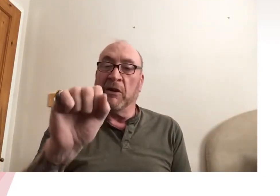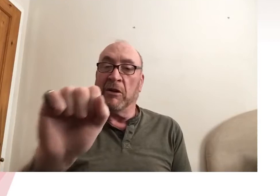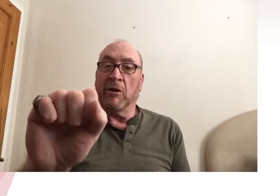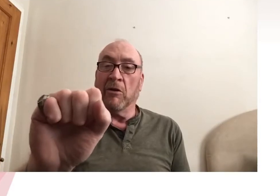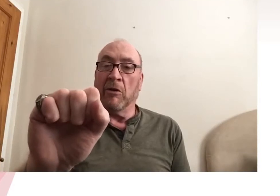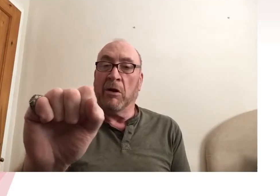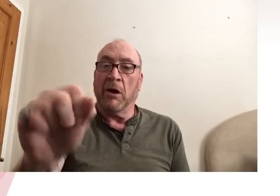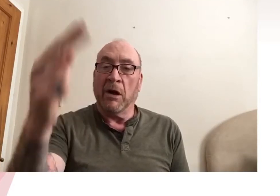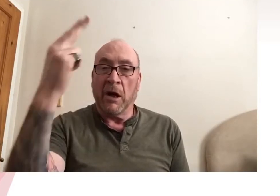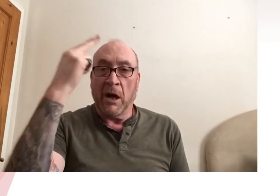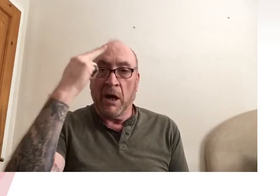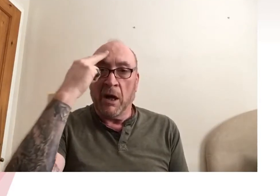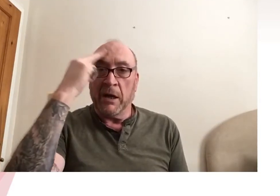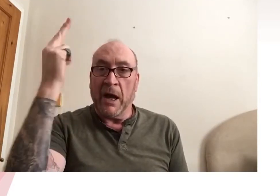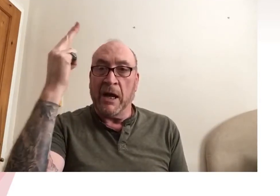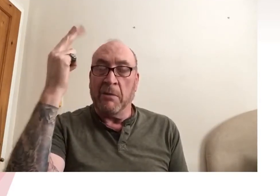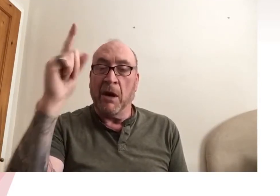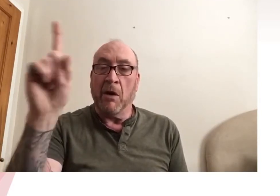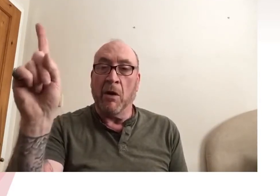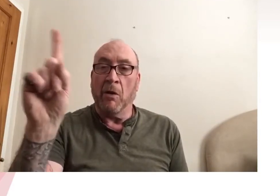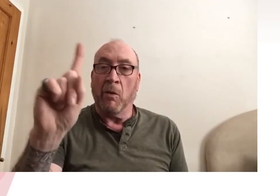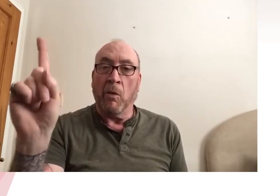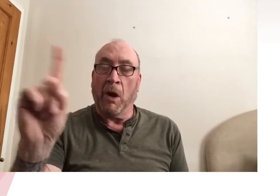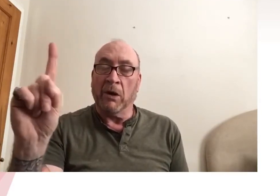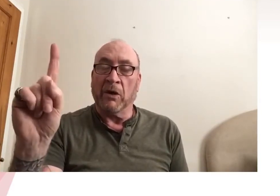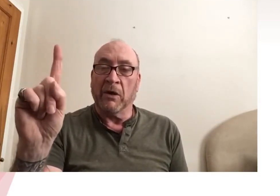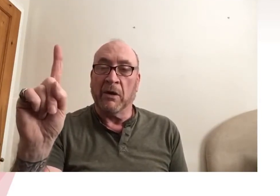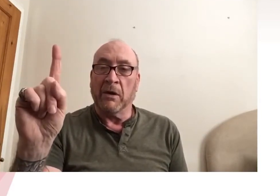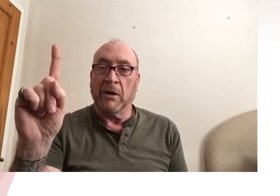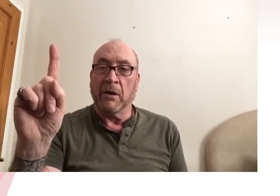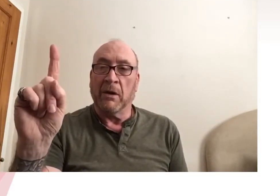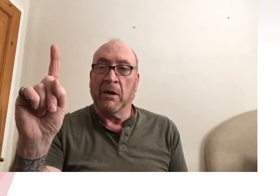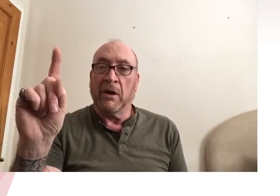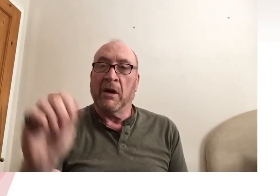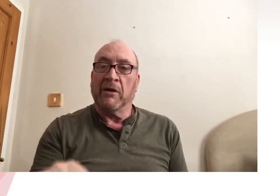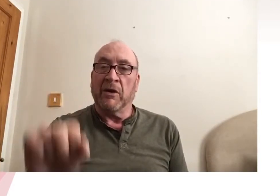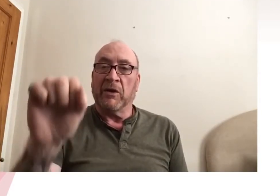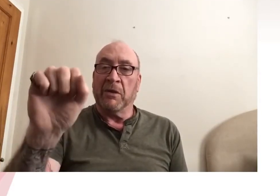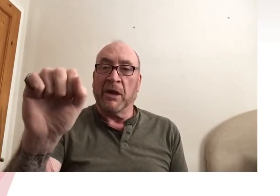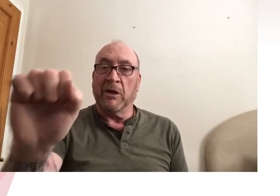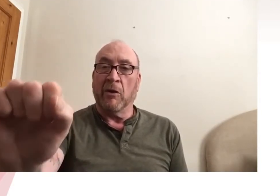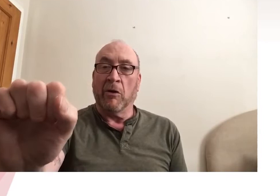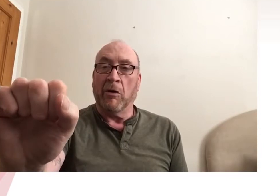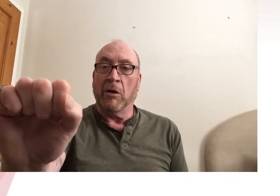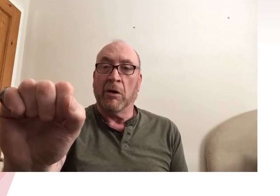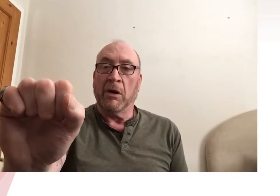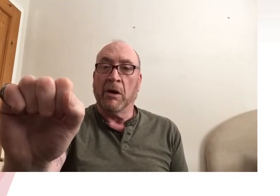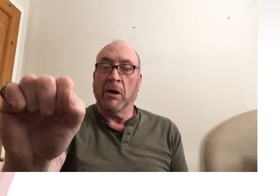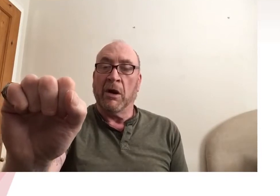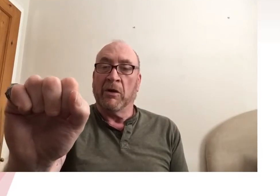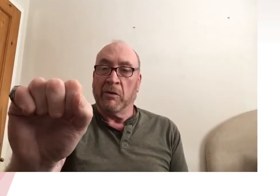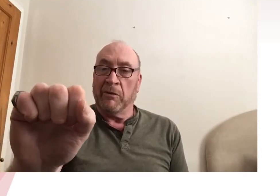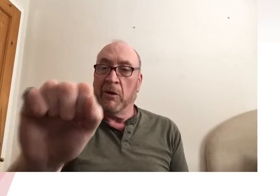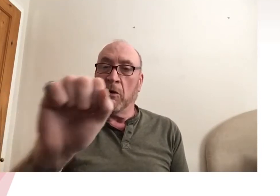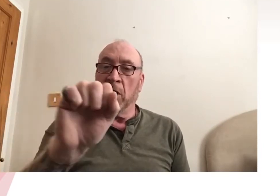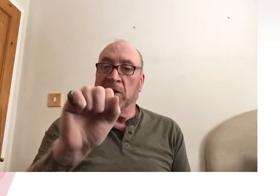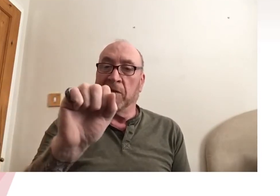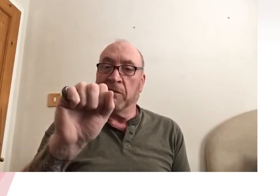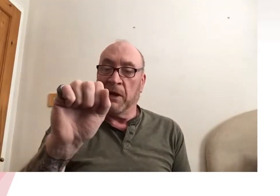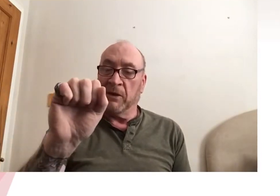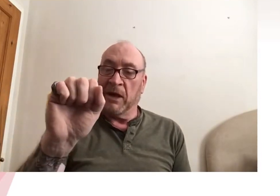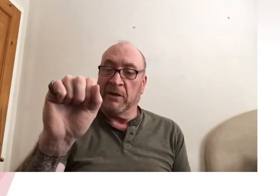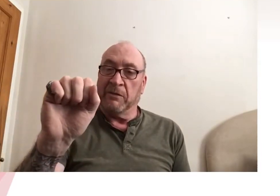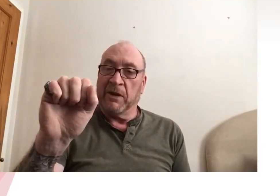it is "your name what." So it's simple like "your." So with "your,"